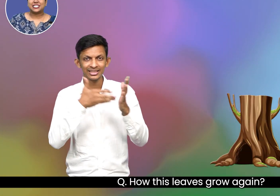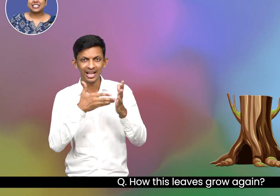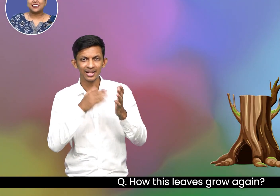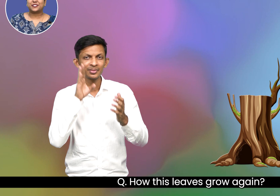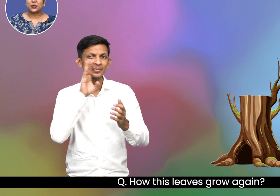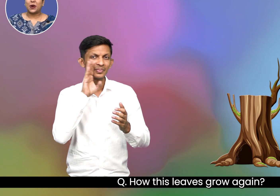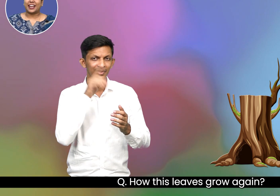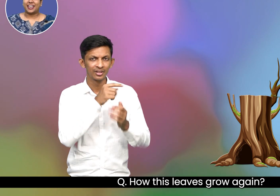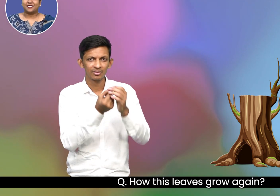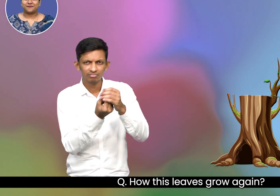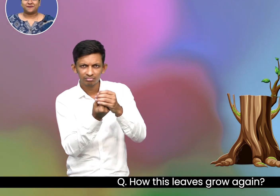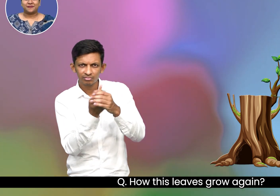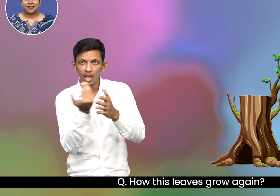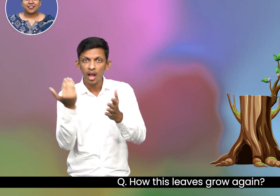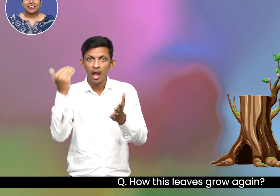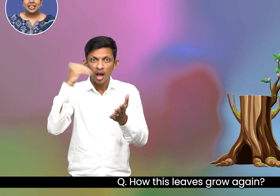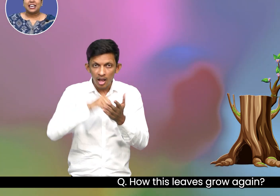How these leaves grow again?